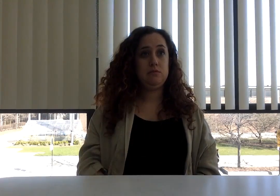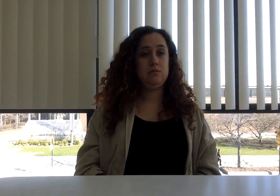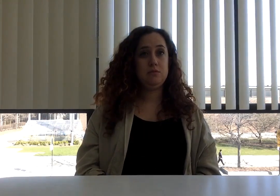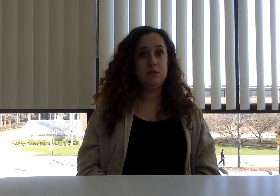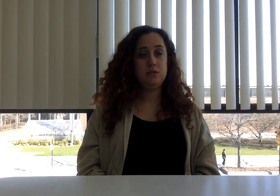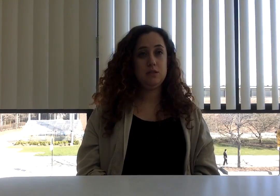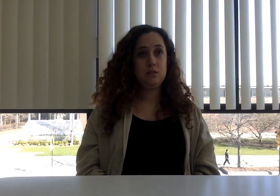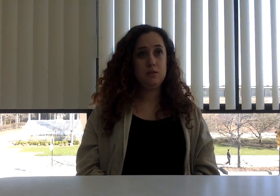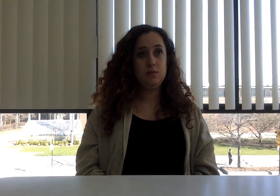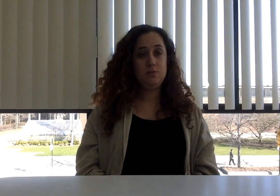Okay, 15.